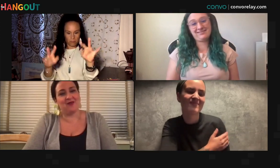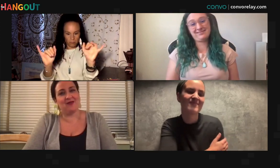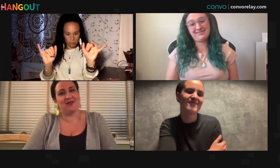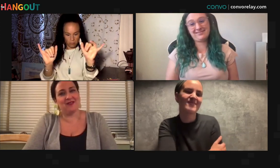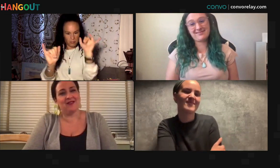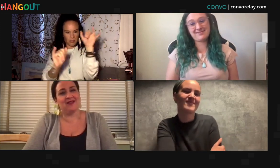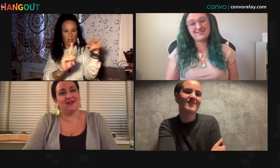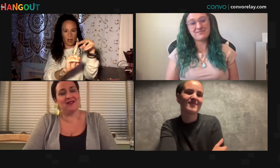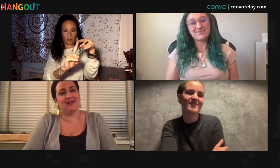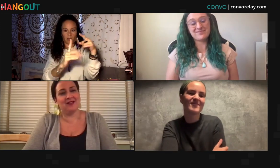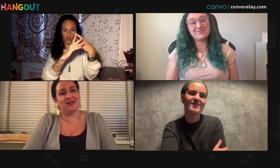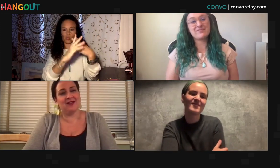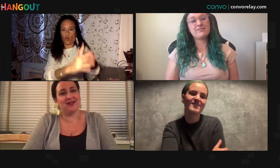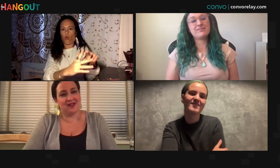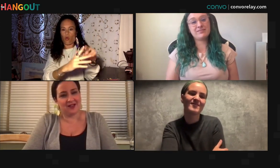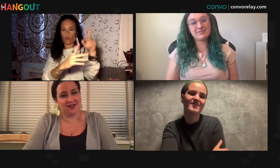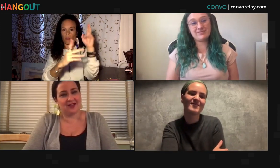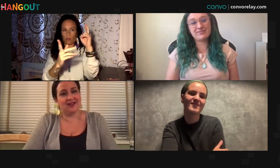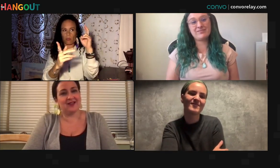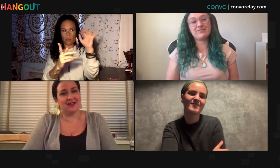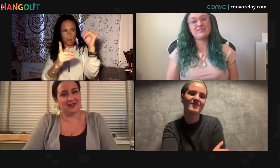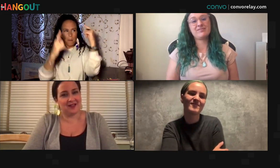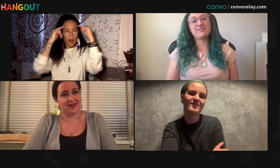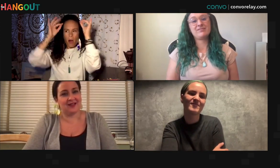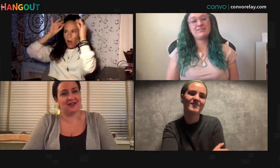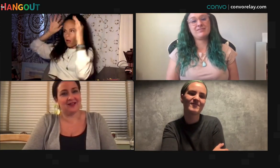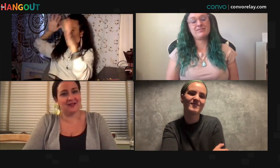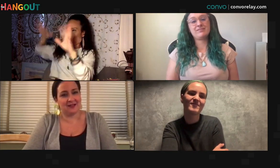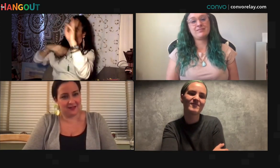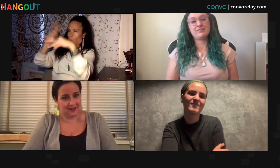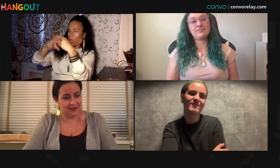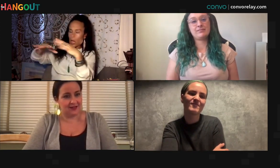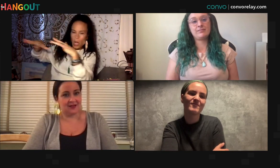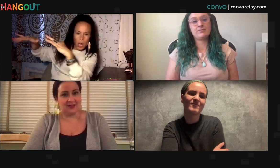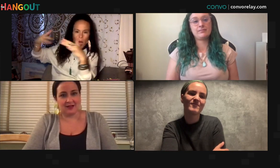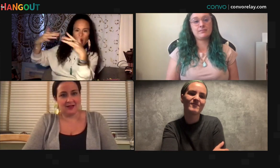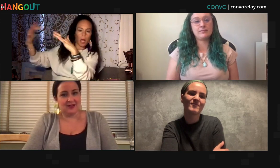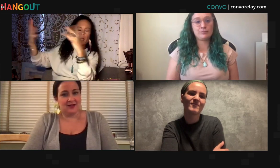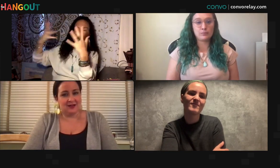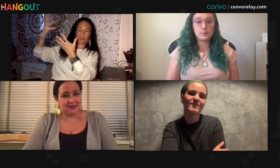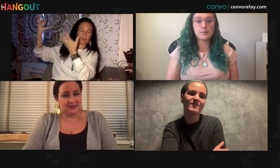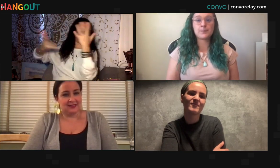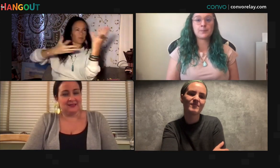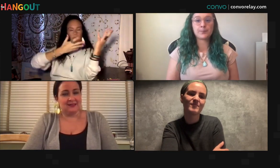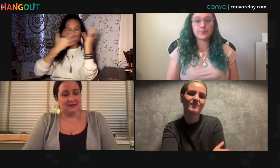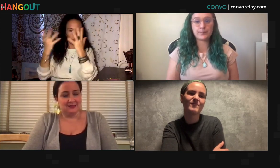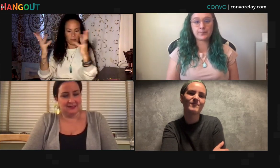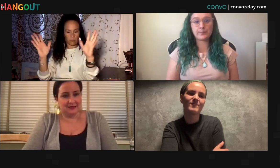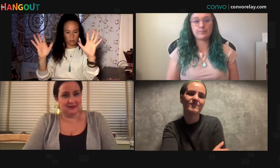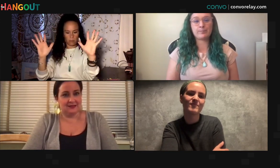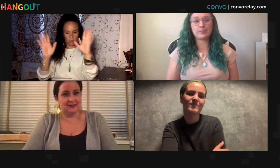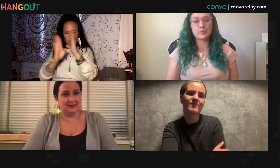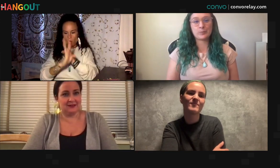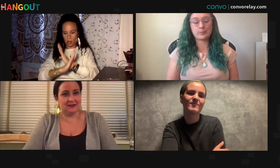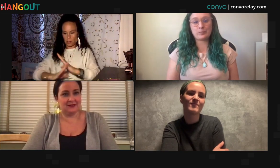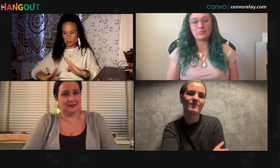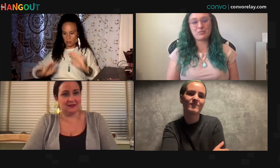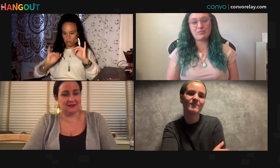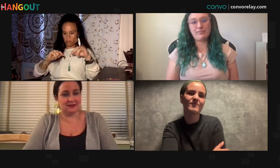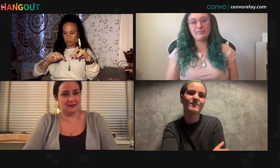so from Wow. there, I got that clarity, and thinking about the world, and all of a